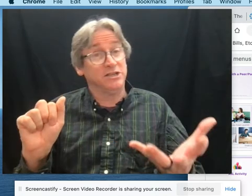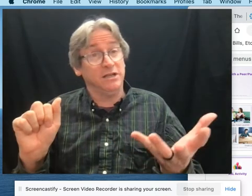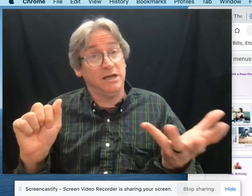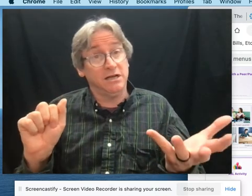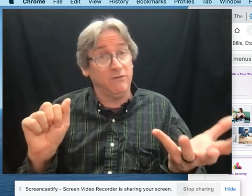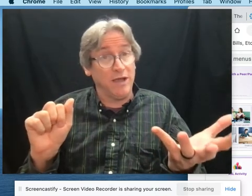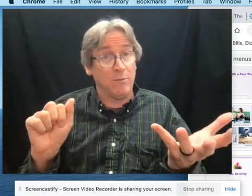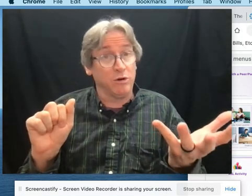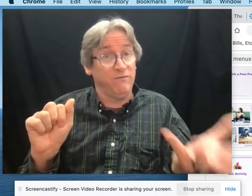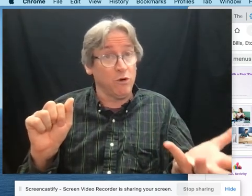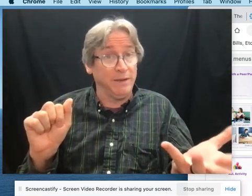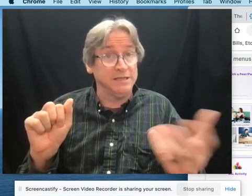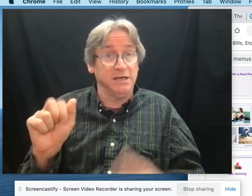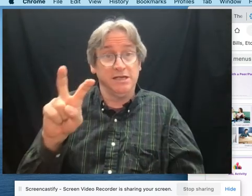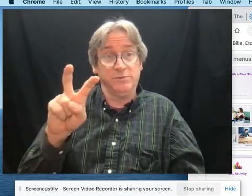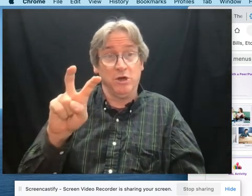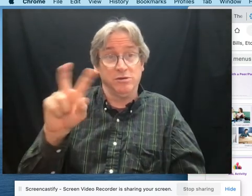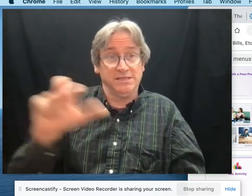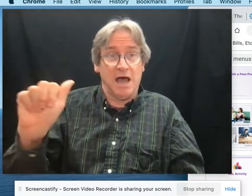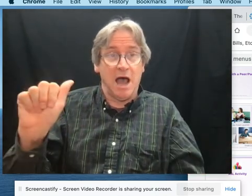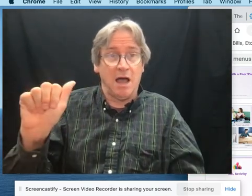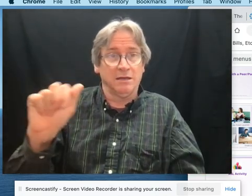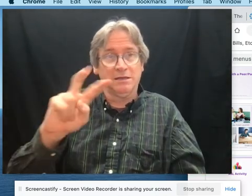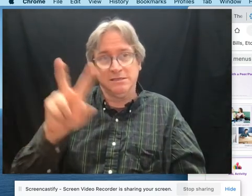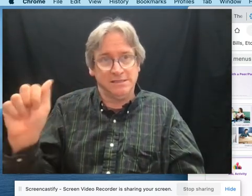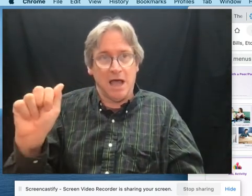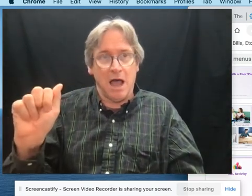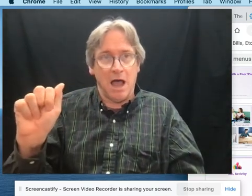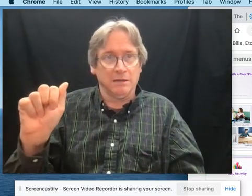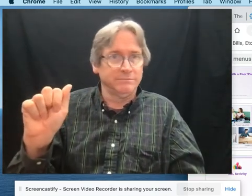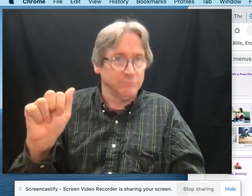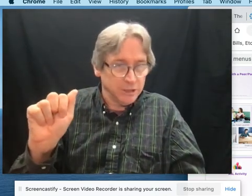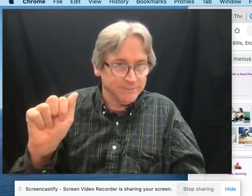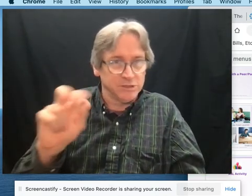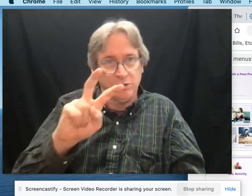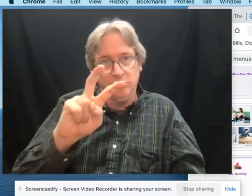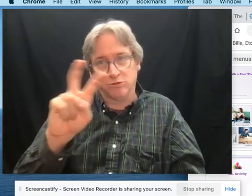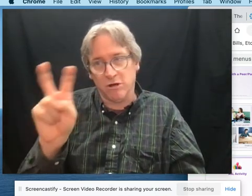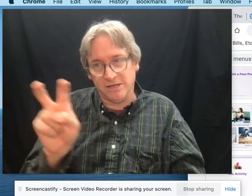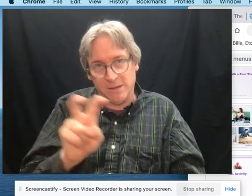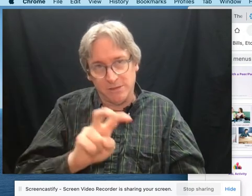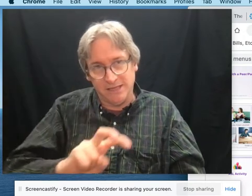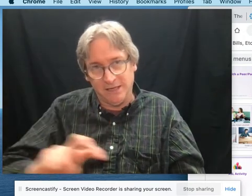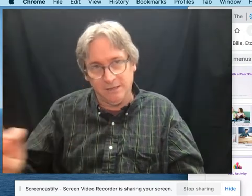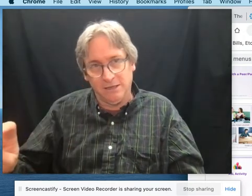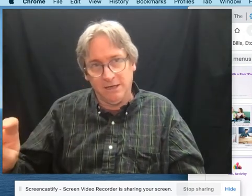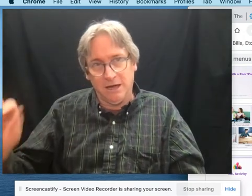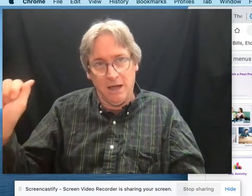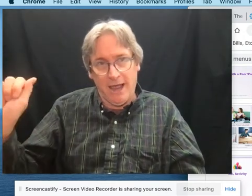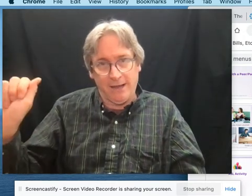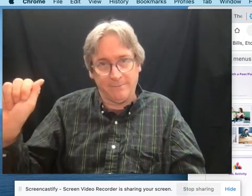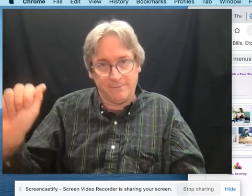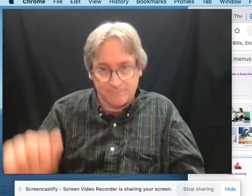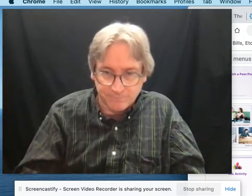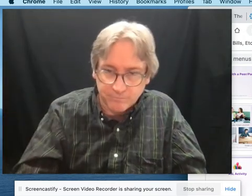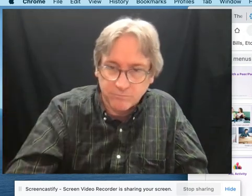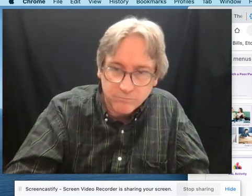it's actually a vocab word for pizza is we go za za so you draw the double z